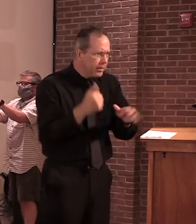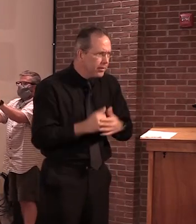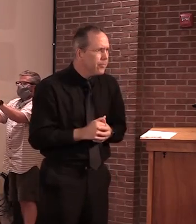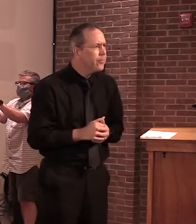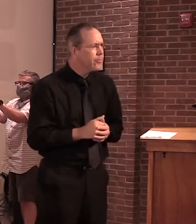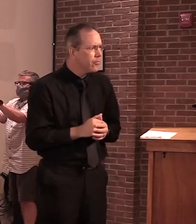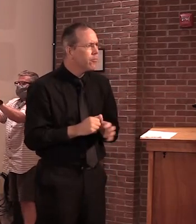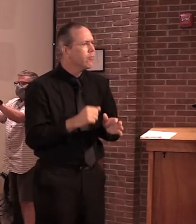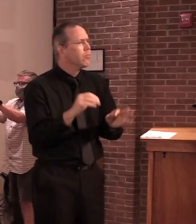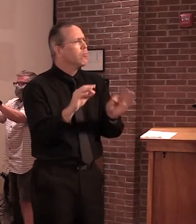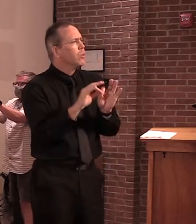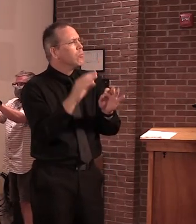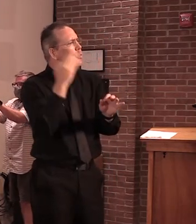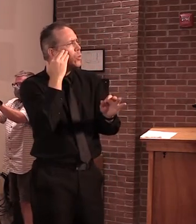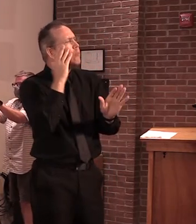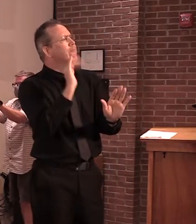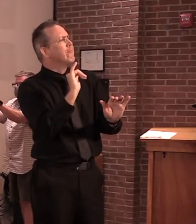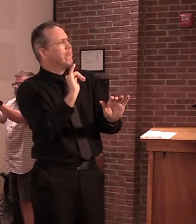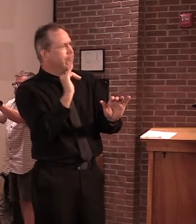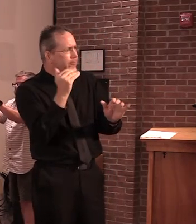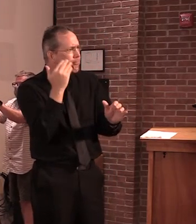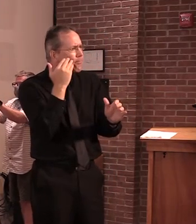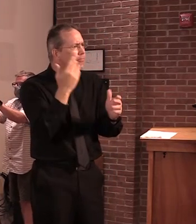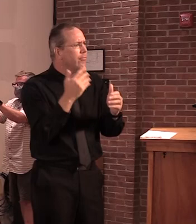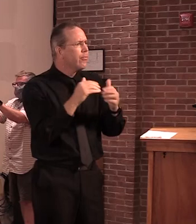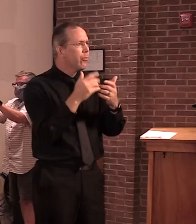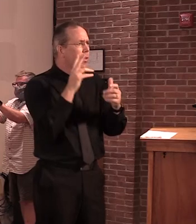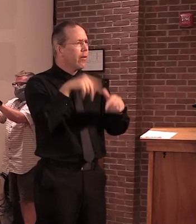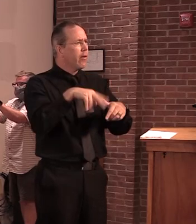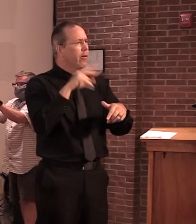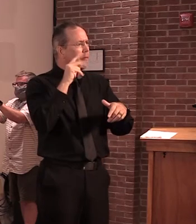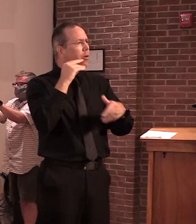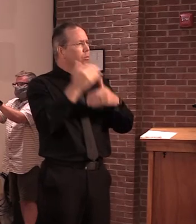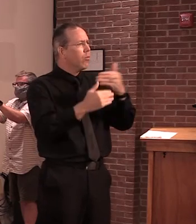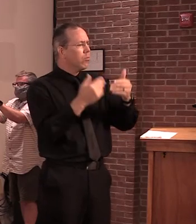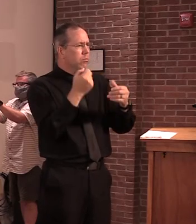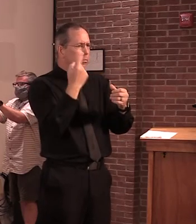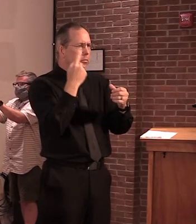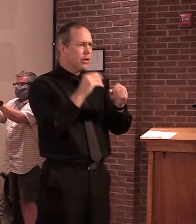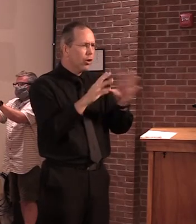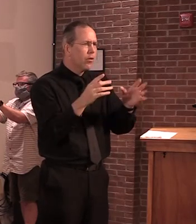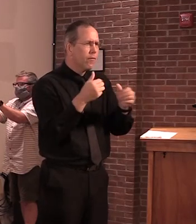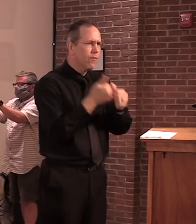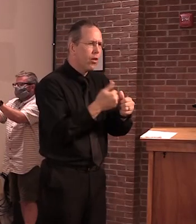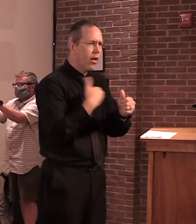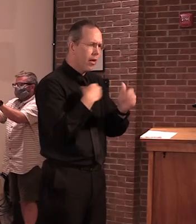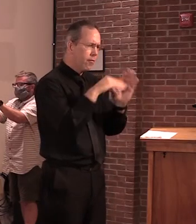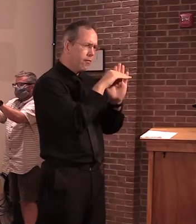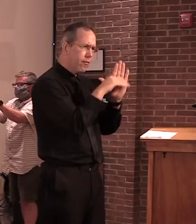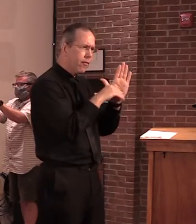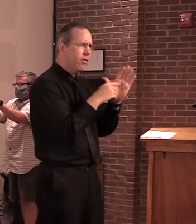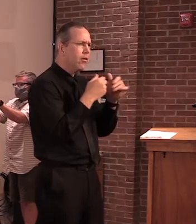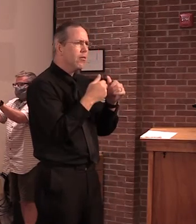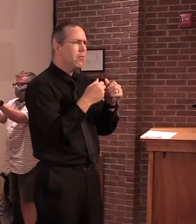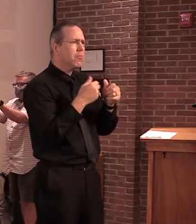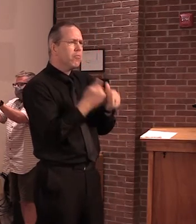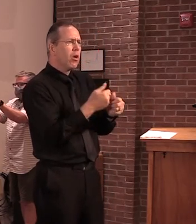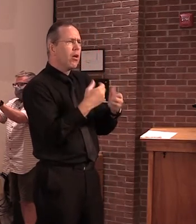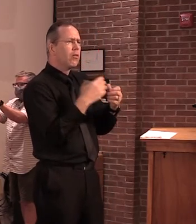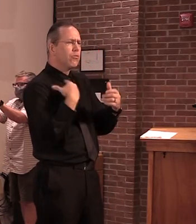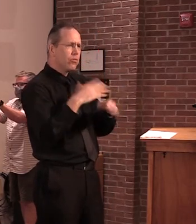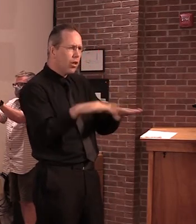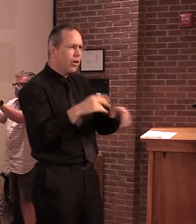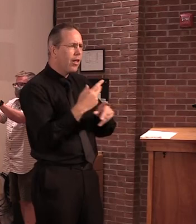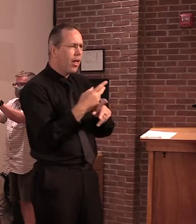to put out fairly directive guidance on the health precautions that must be implemented in schools. But when we start thinking about